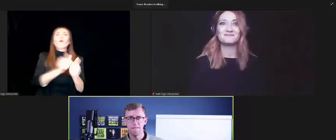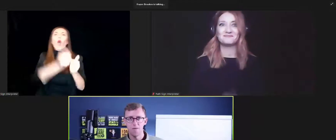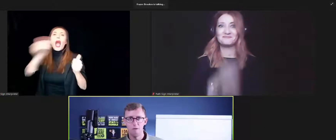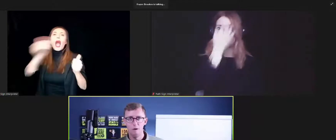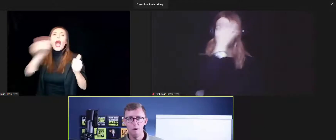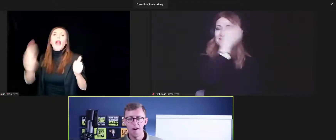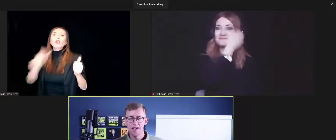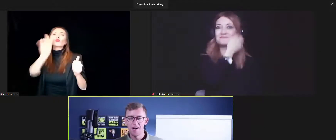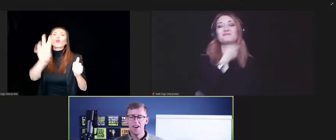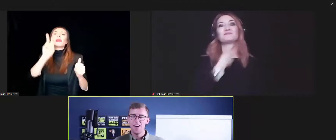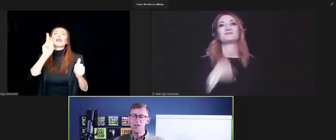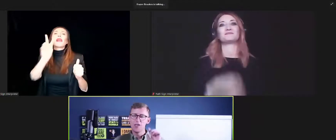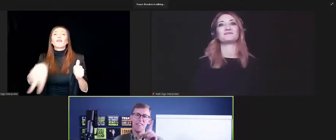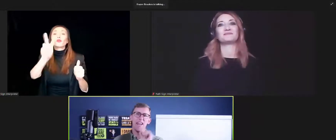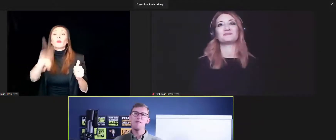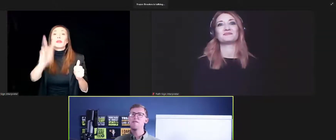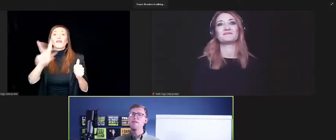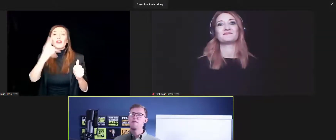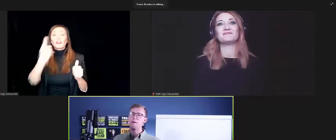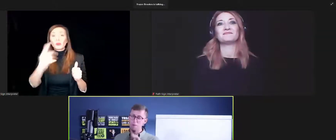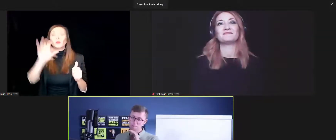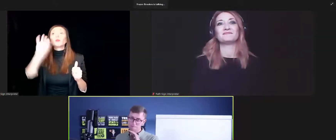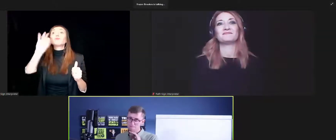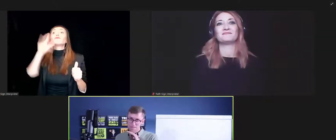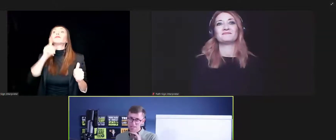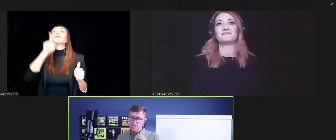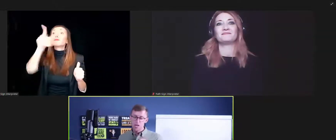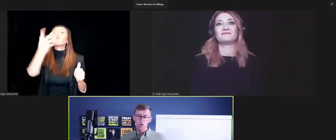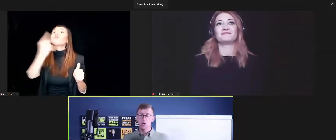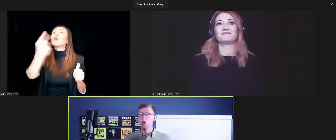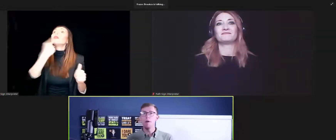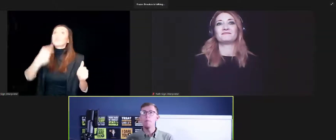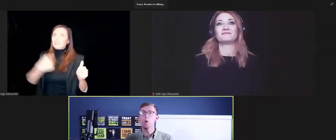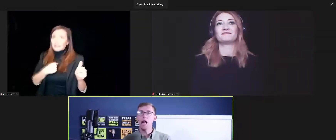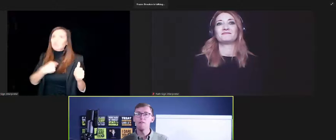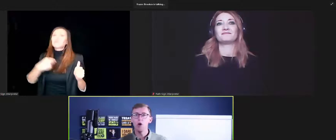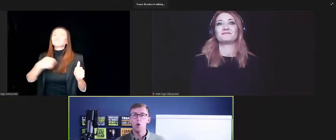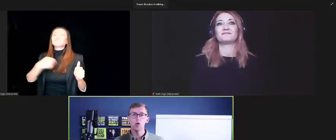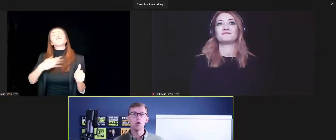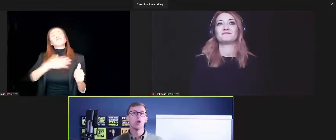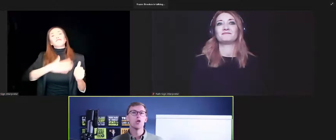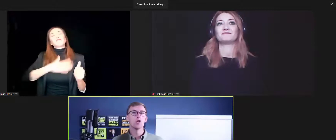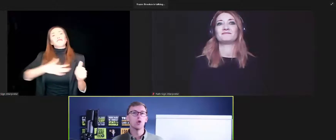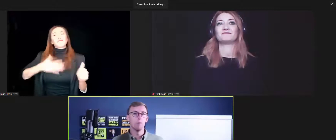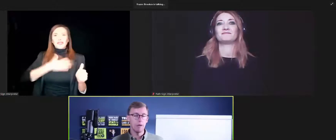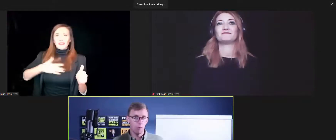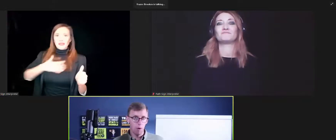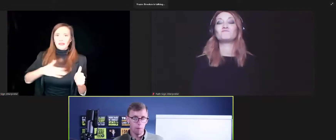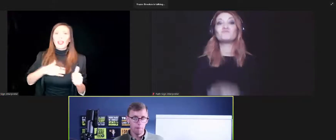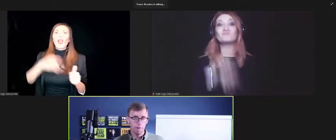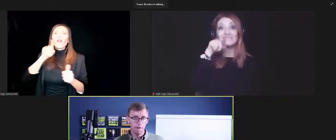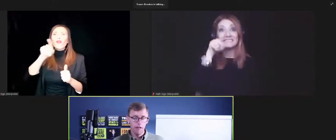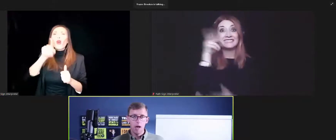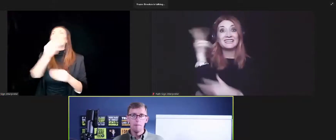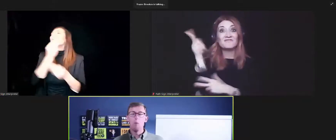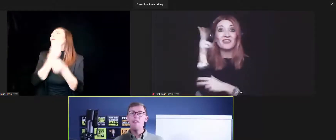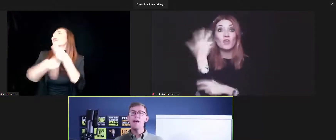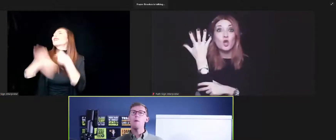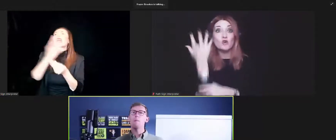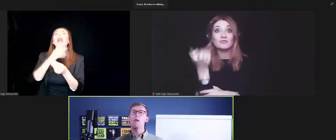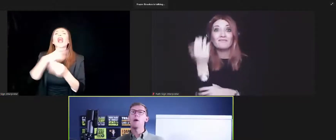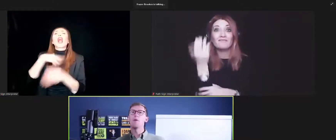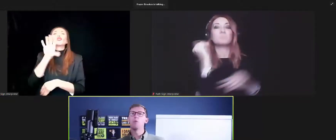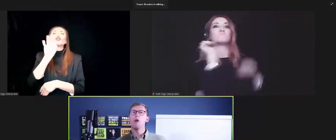amazing. Send that out to 50 people. Some people will have goals, some people won't. But when